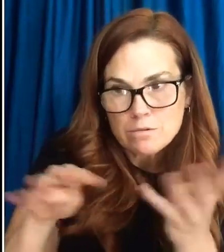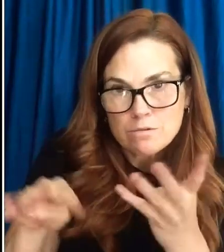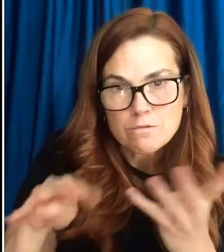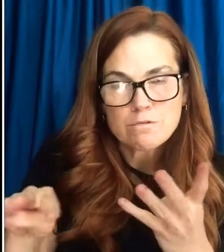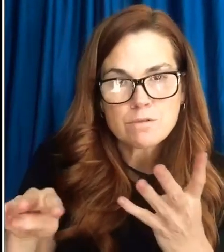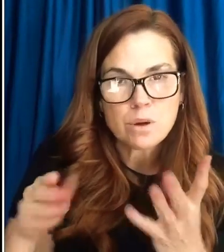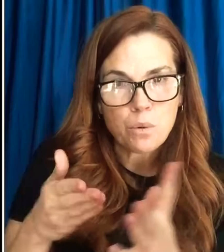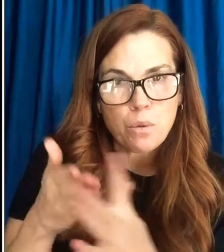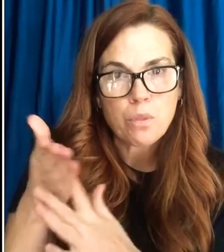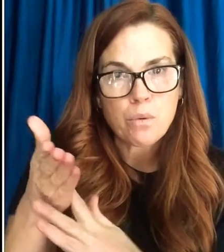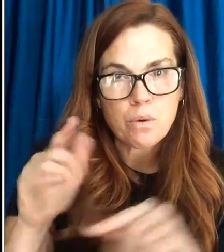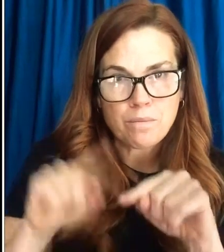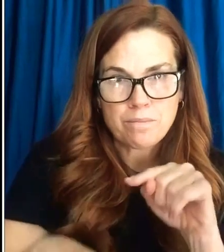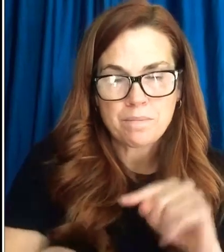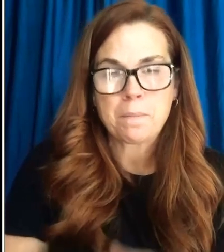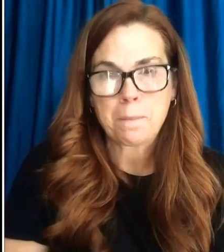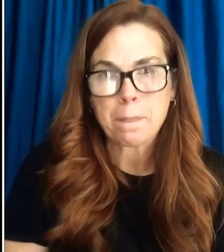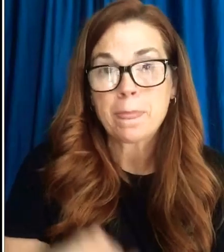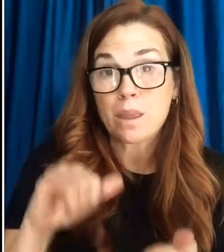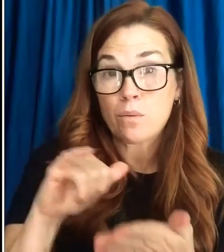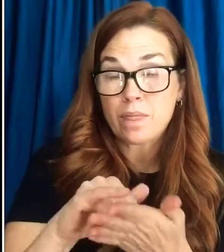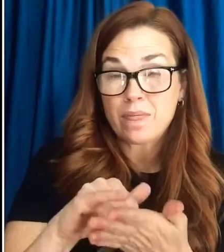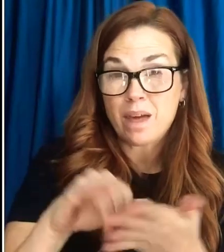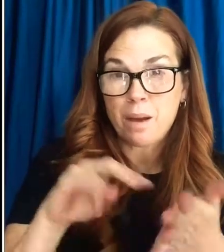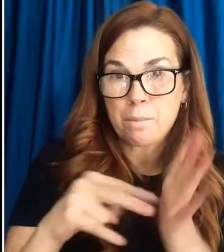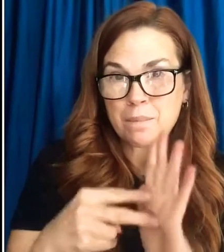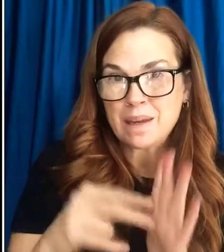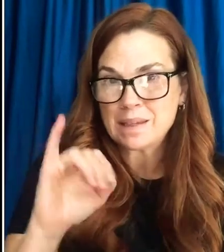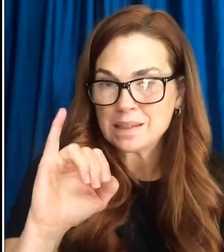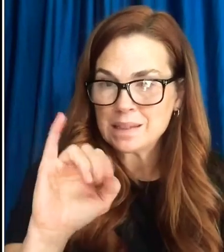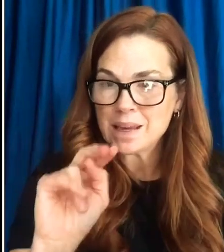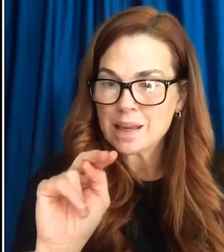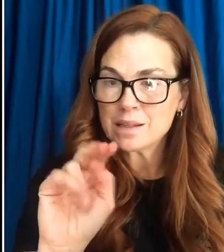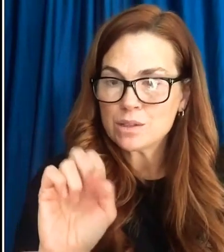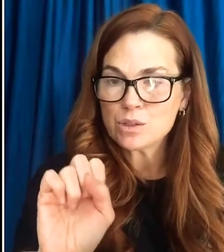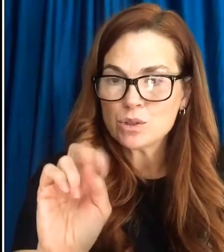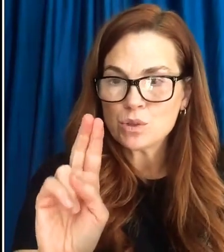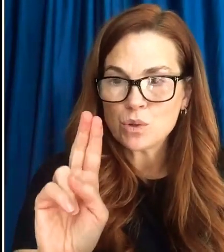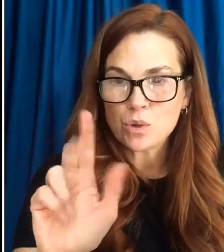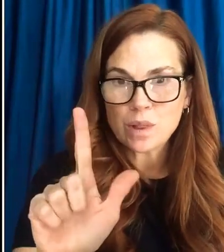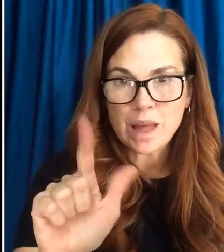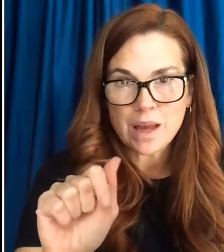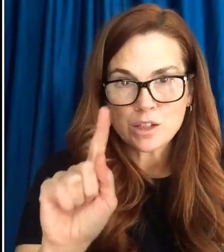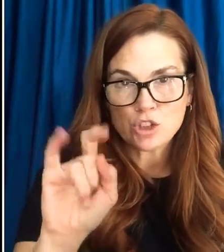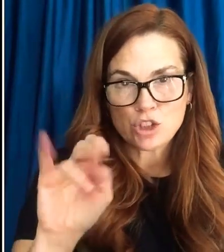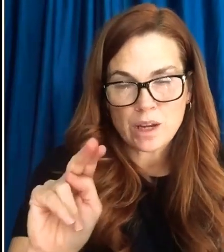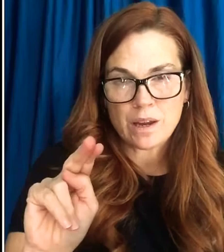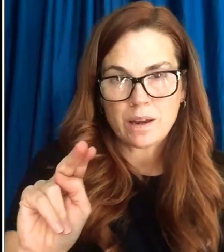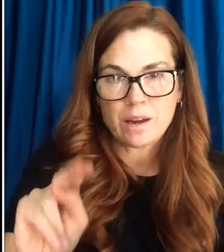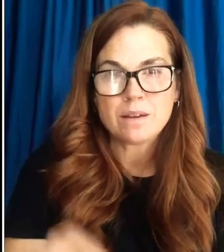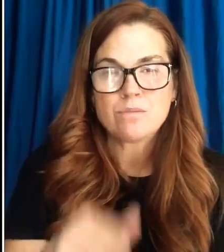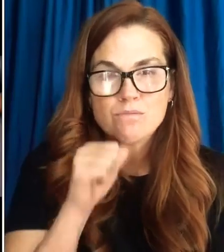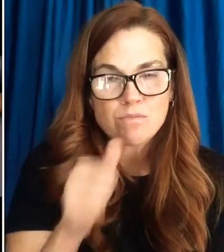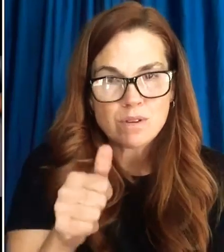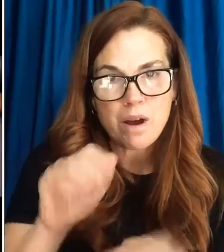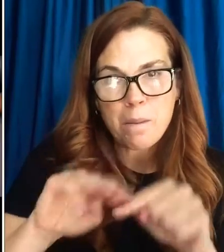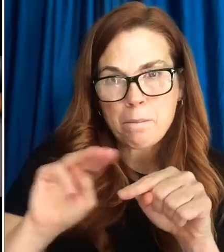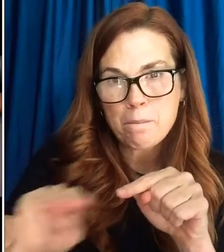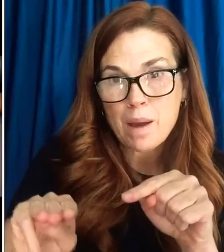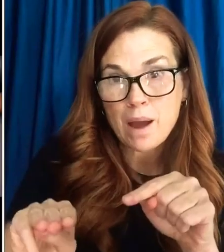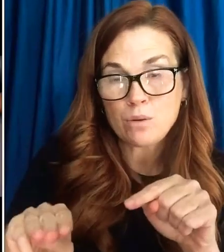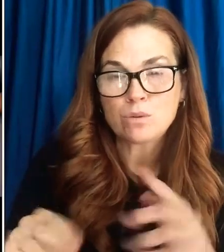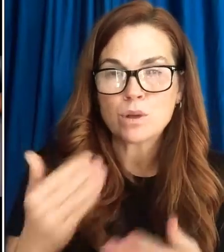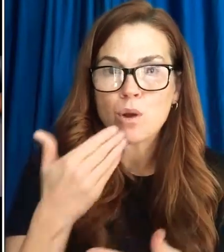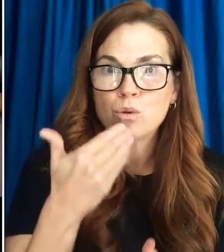them. Another word for this non-conductivity is insulation. Nonmetals are good insulators. Think about